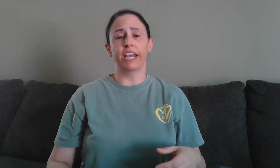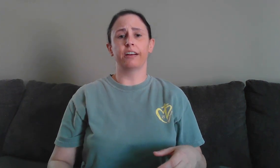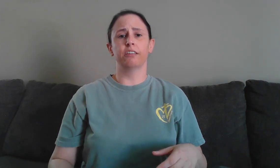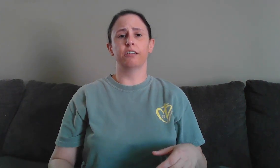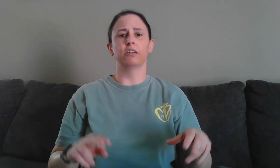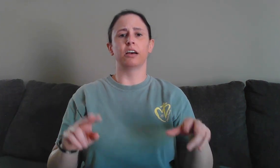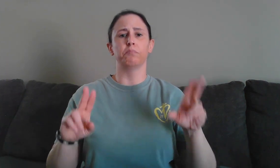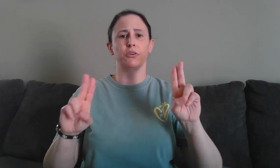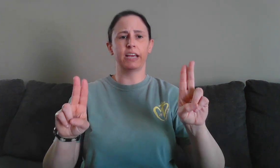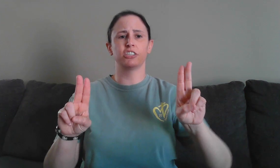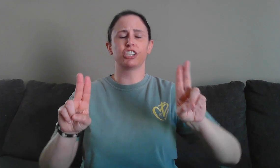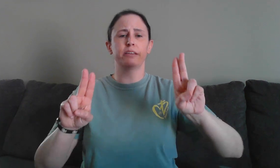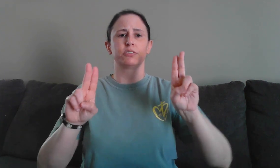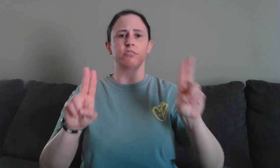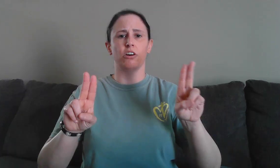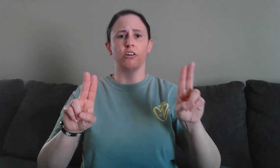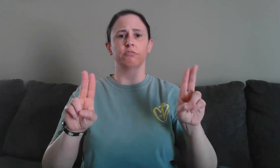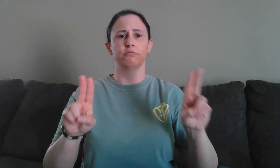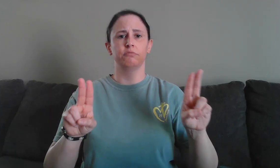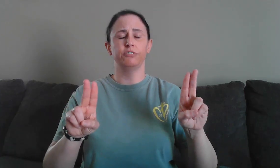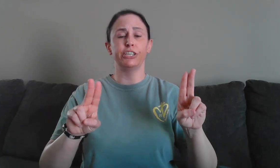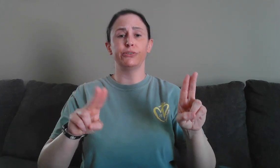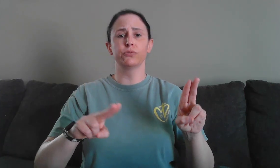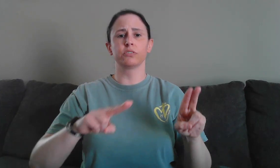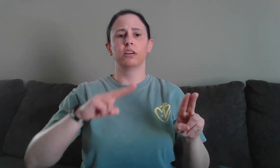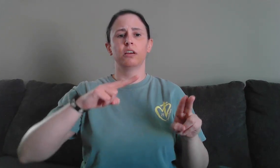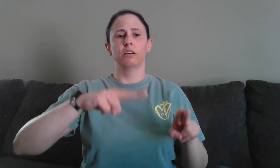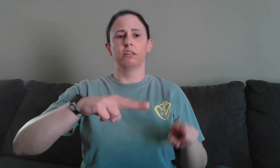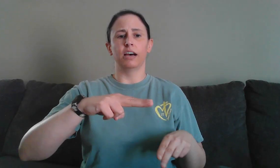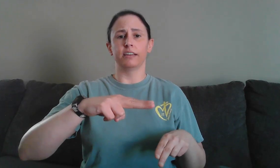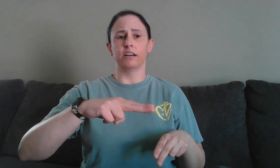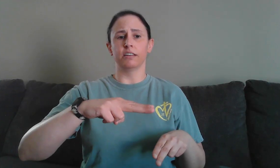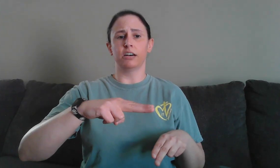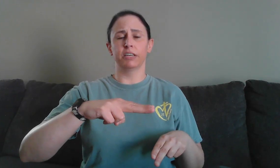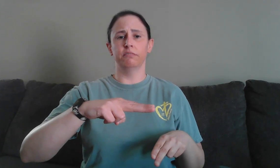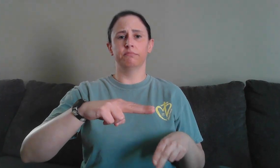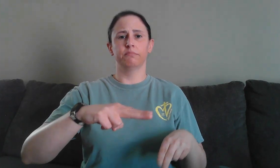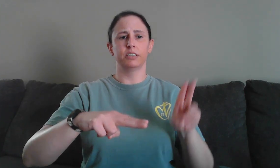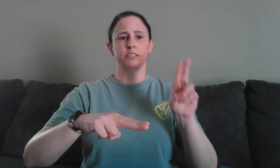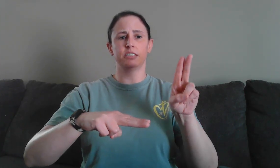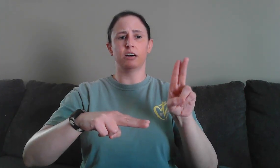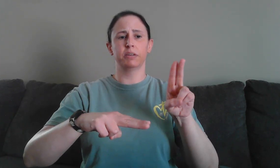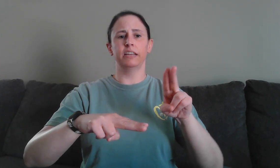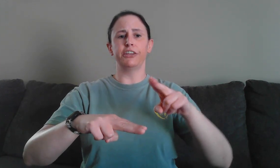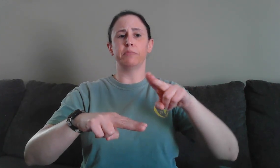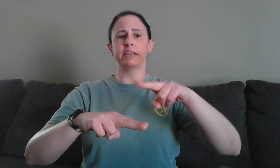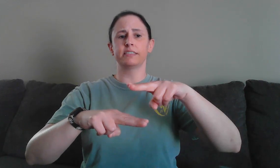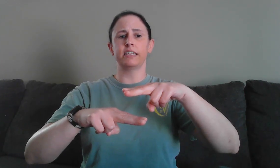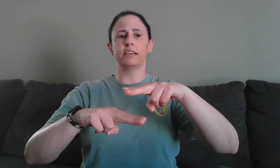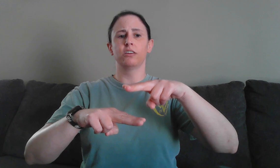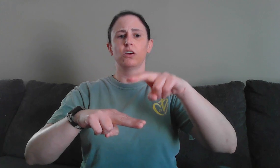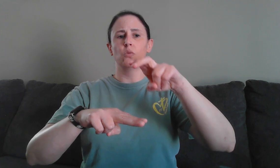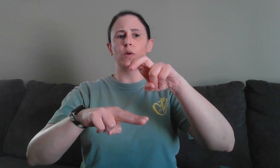Chair, both hand shapes are used. Non-dominant, dominant, and you might see